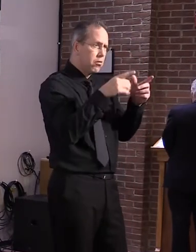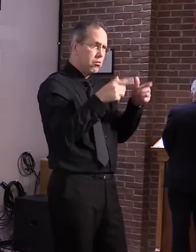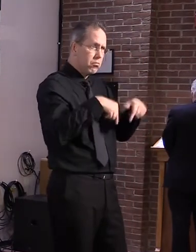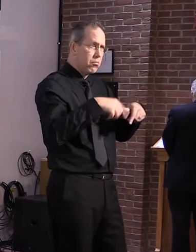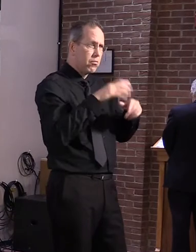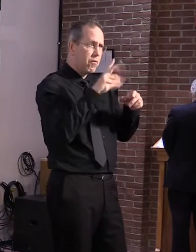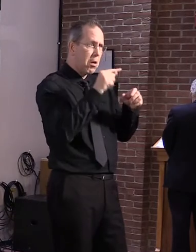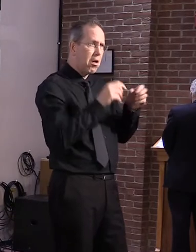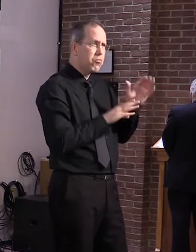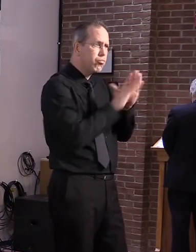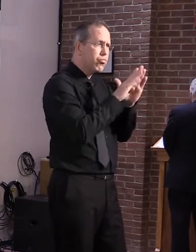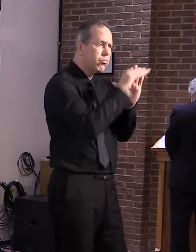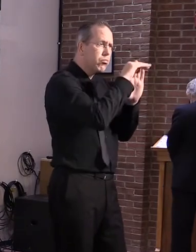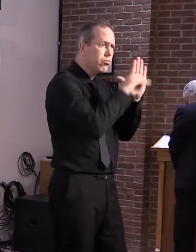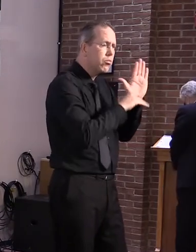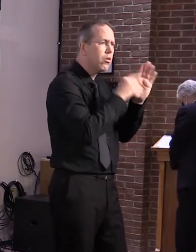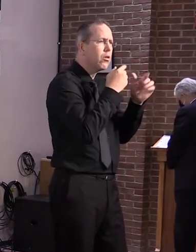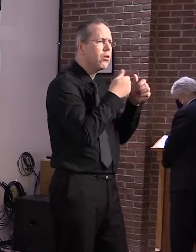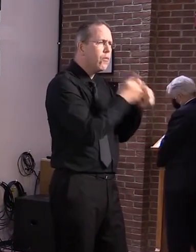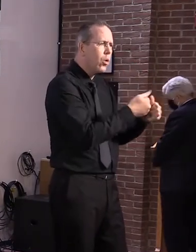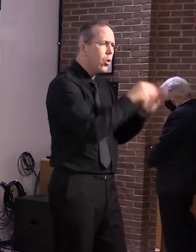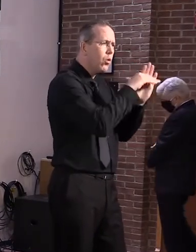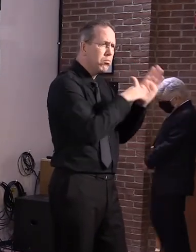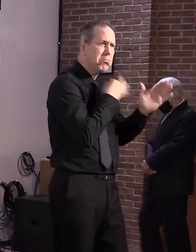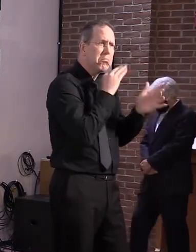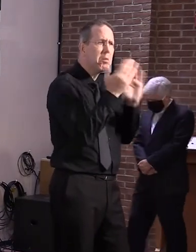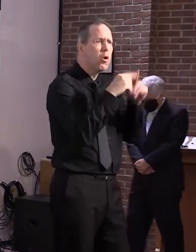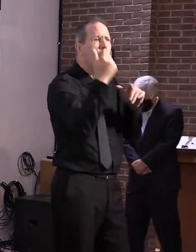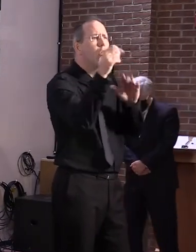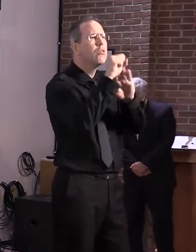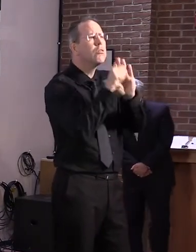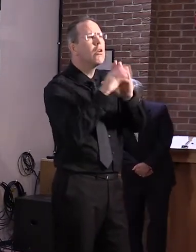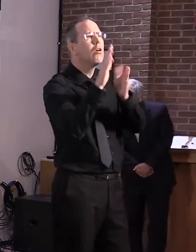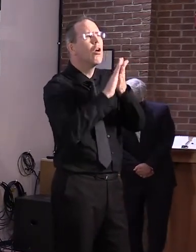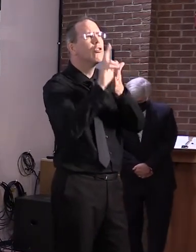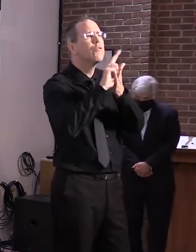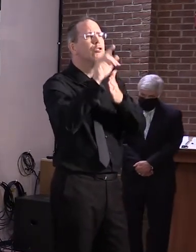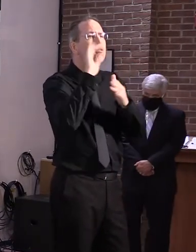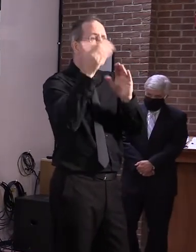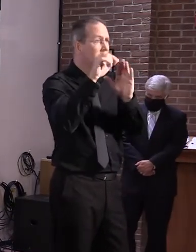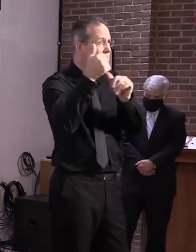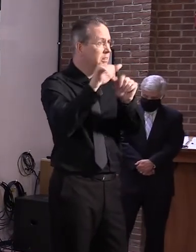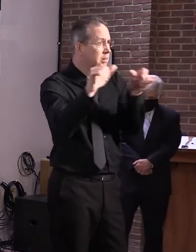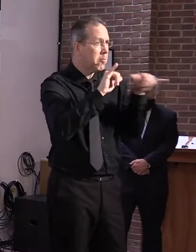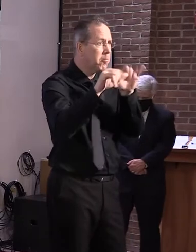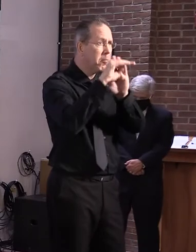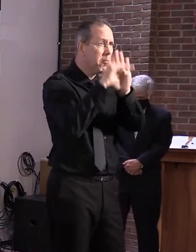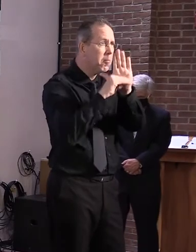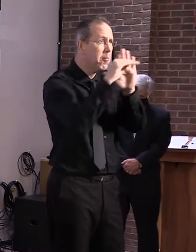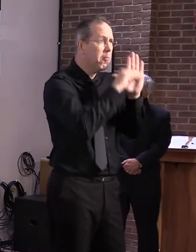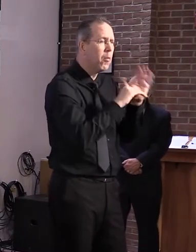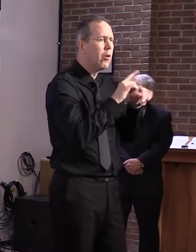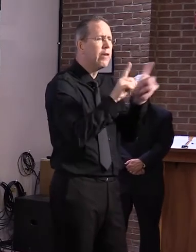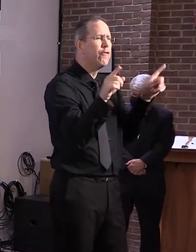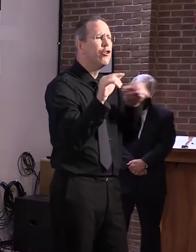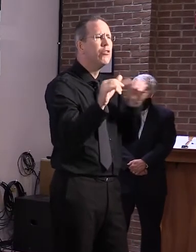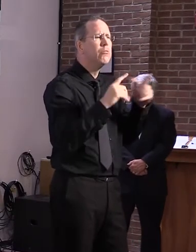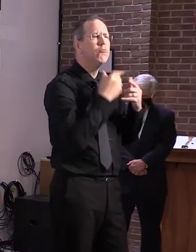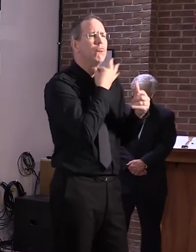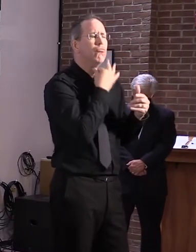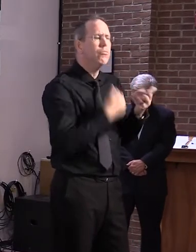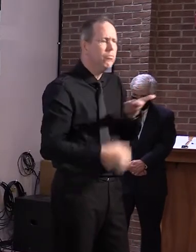of wondering whether they should keep going to the school that they're going to, or they should transfer. So there's sort of a comparison going